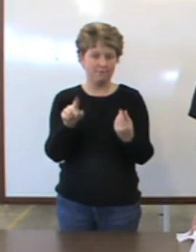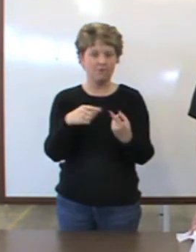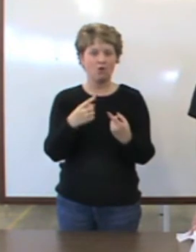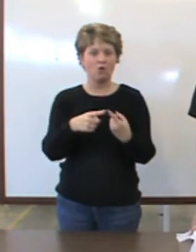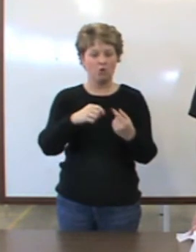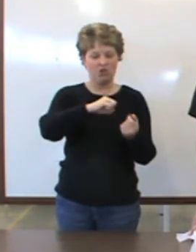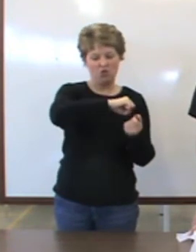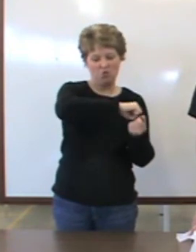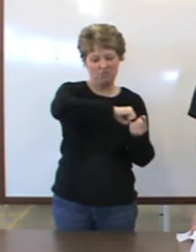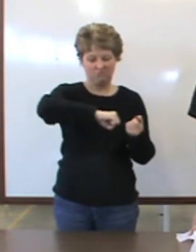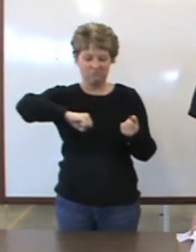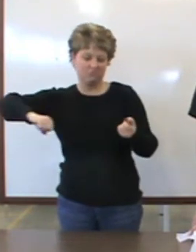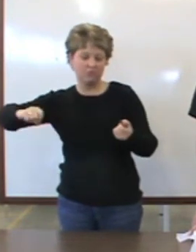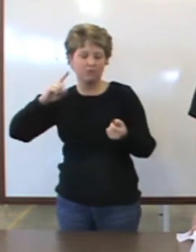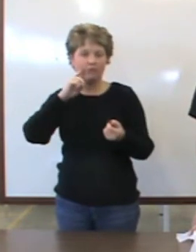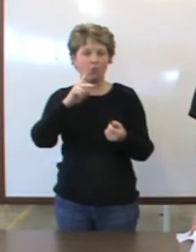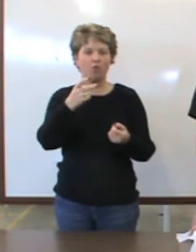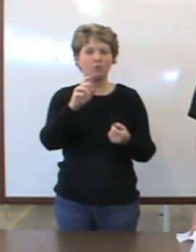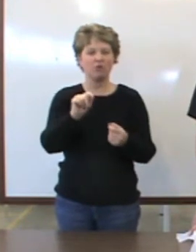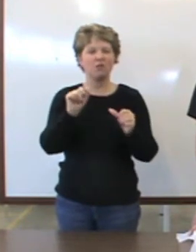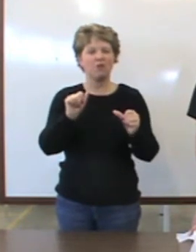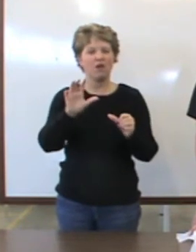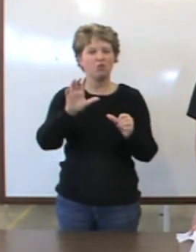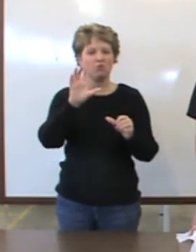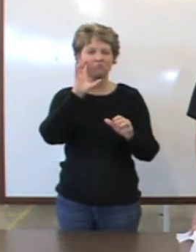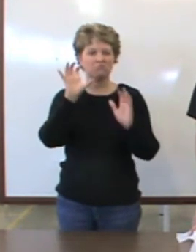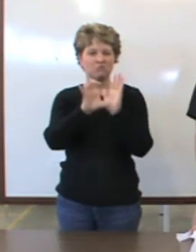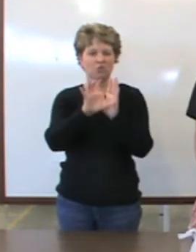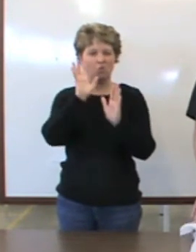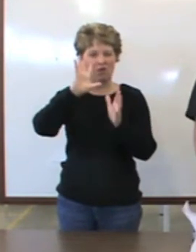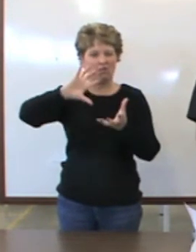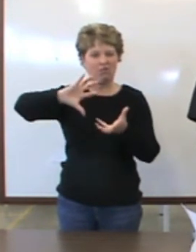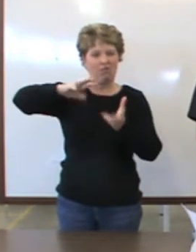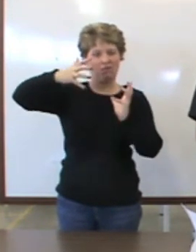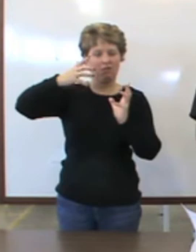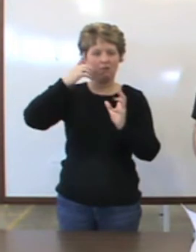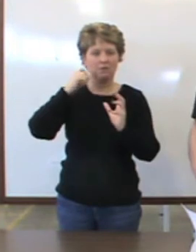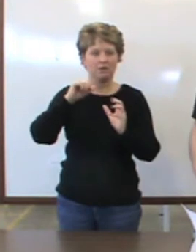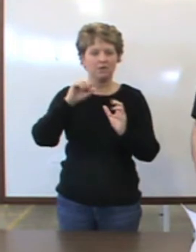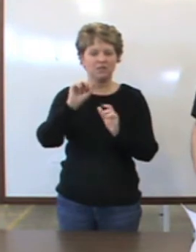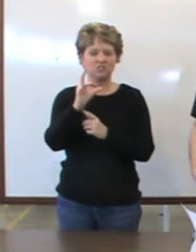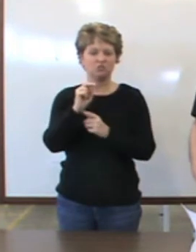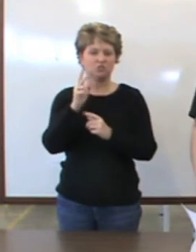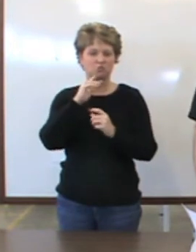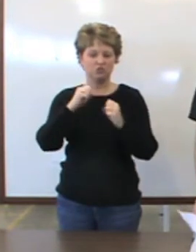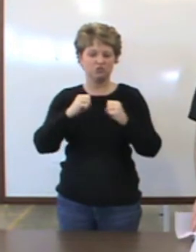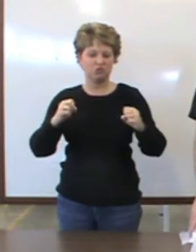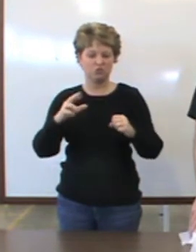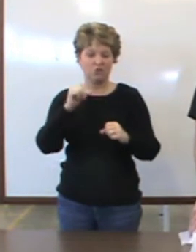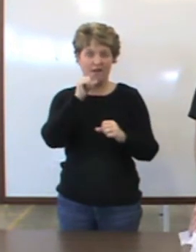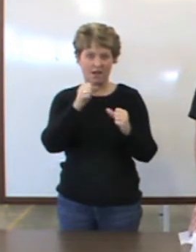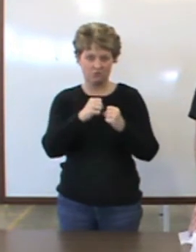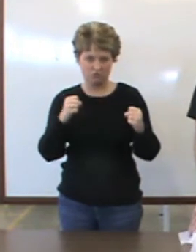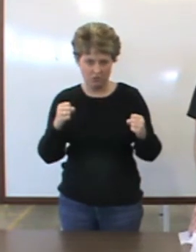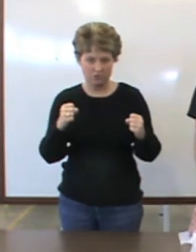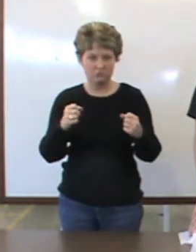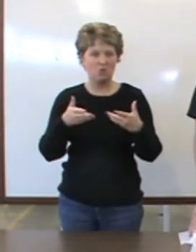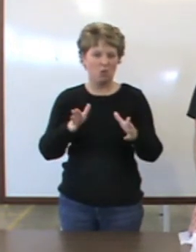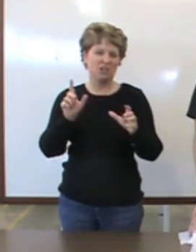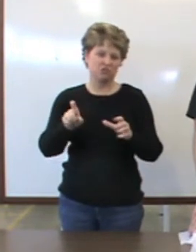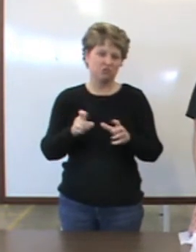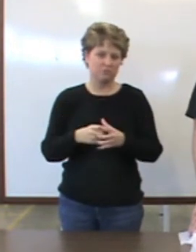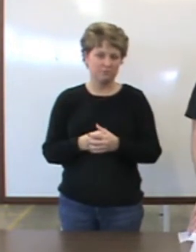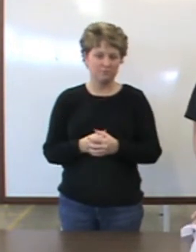pull your squeegee for your print, it's possible that your image will distort because the screen will stretch or not stretch the way it